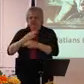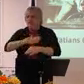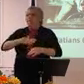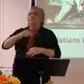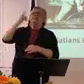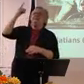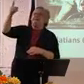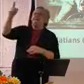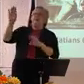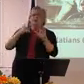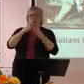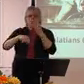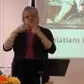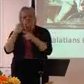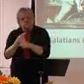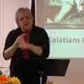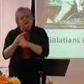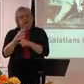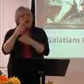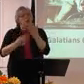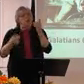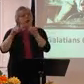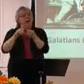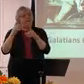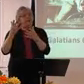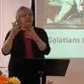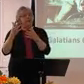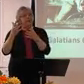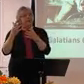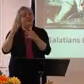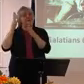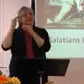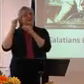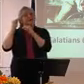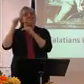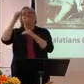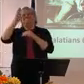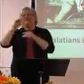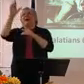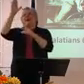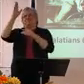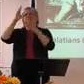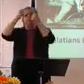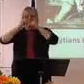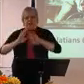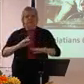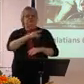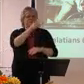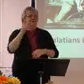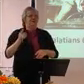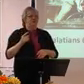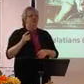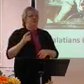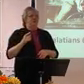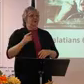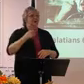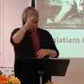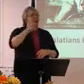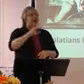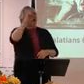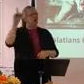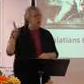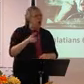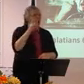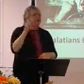Please God, do what's right. And what can you expect? God's blessing in your life. God always